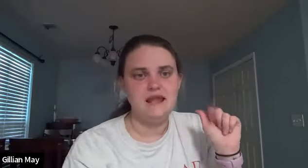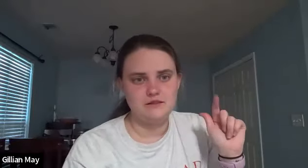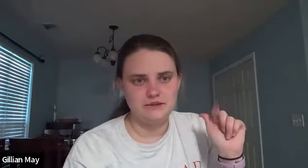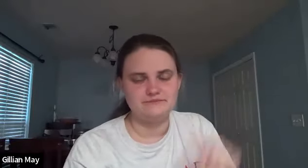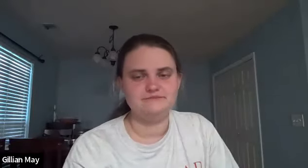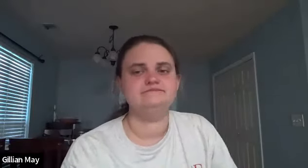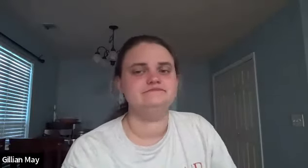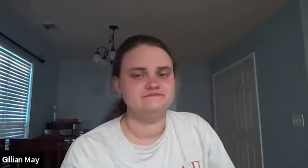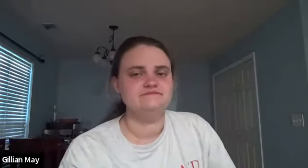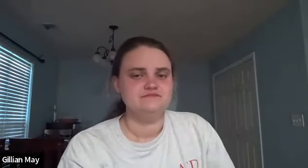Alabama.